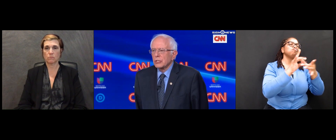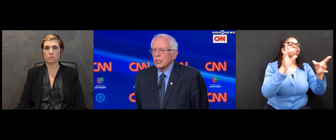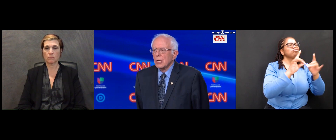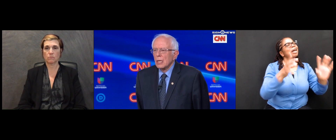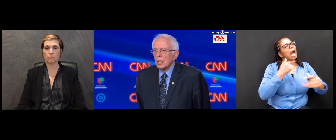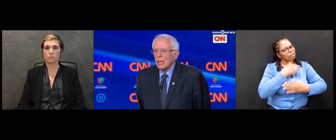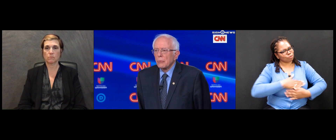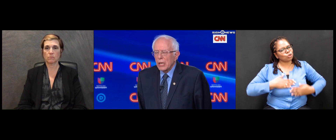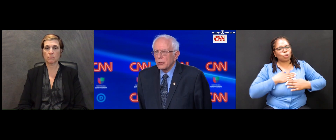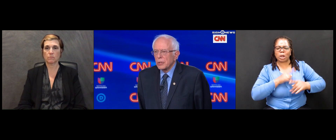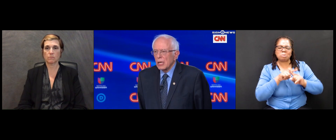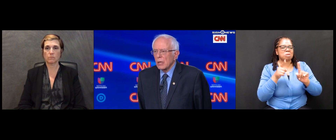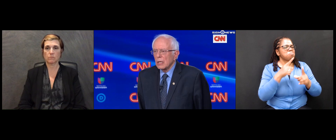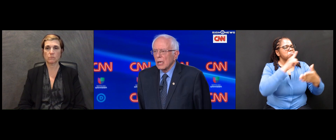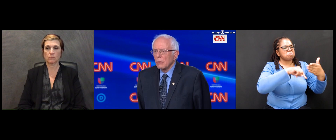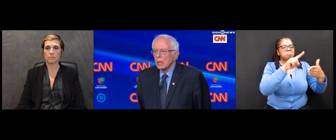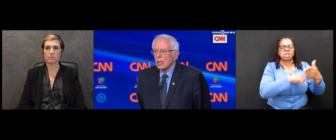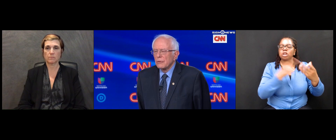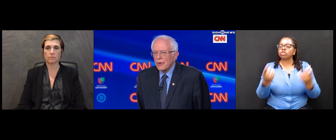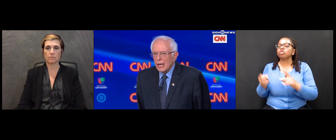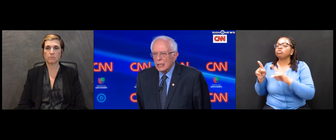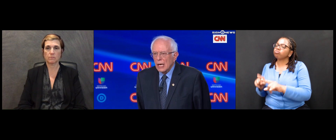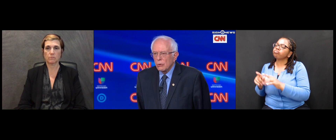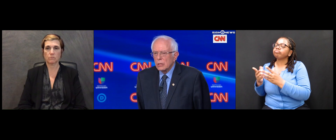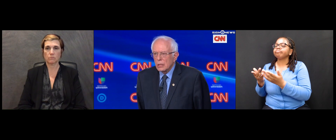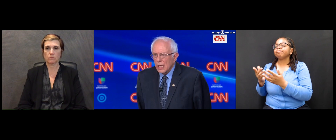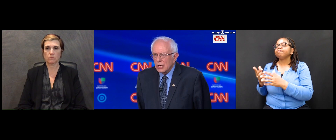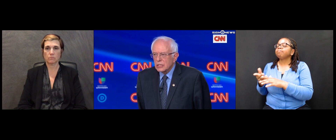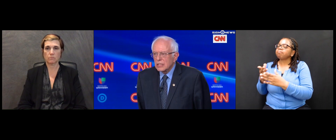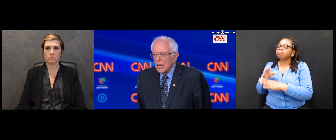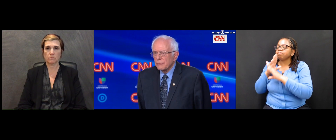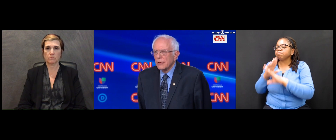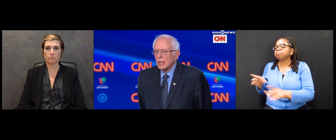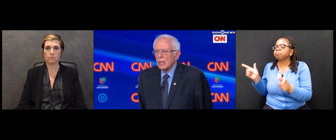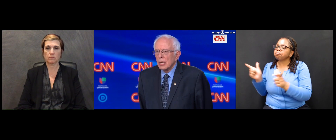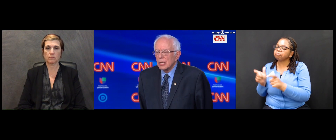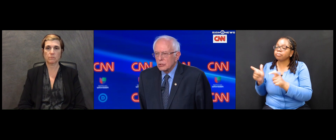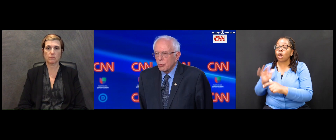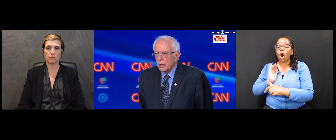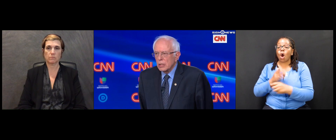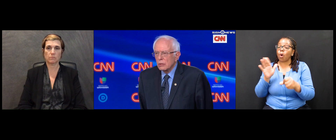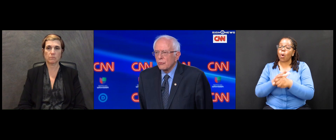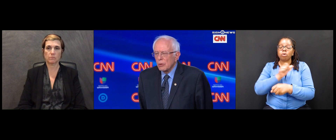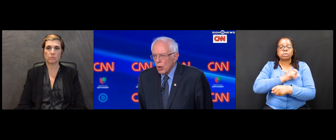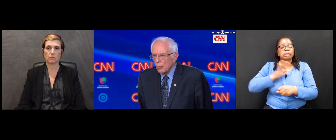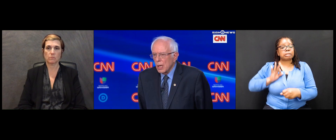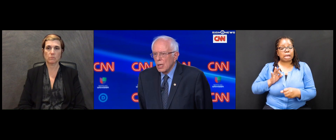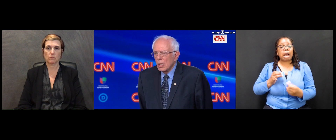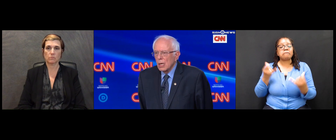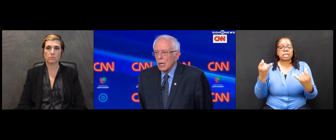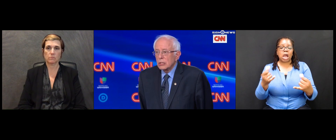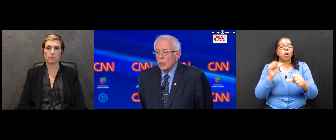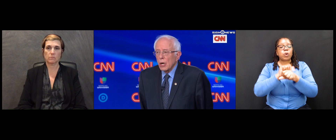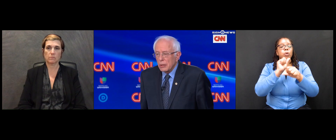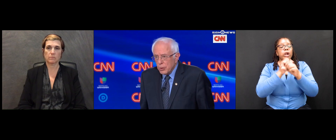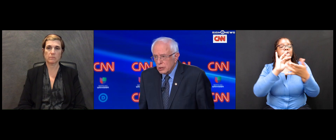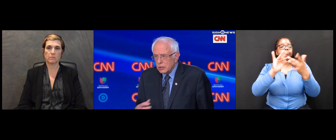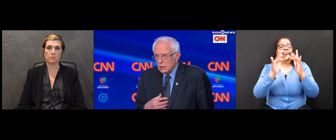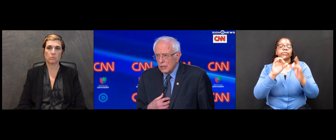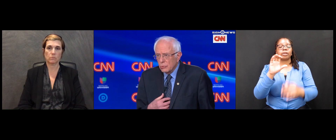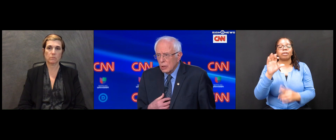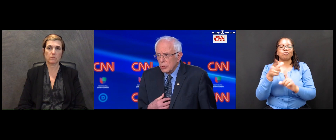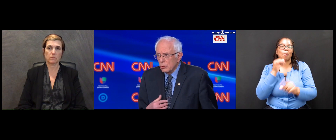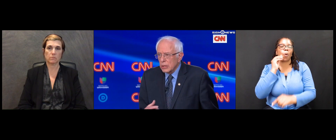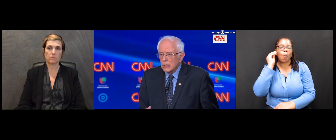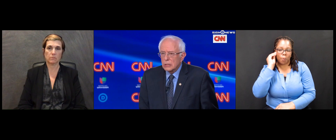it very much. We're not doing that right now. In fact, our entire staff is working from home. So on a